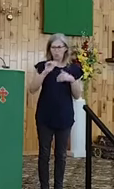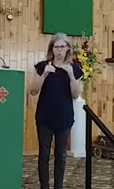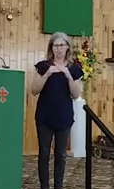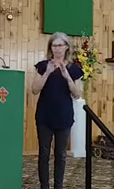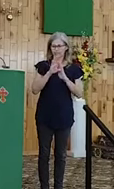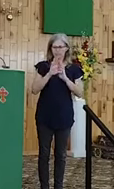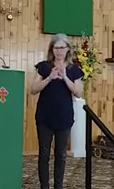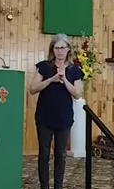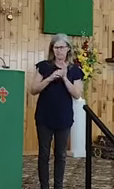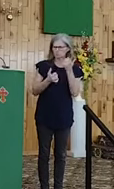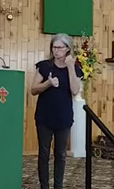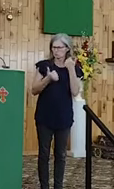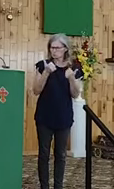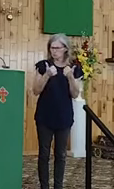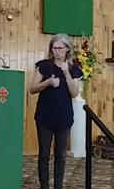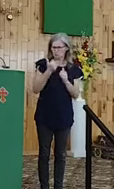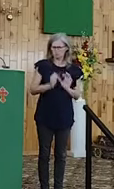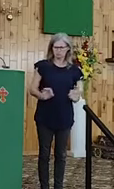the commandments?"